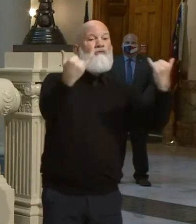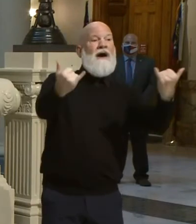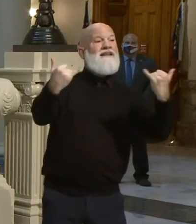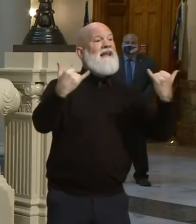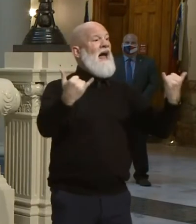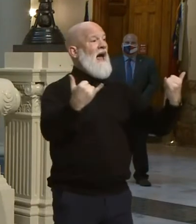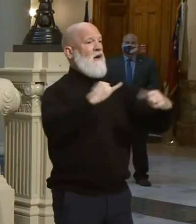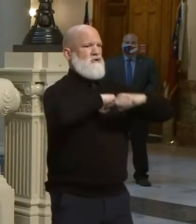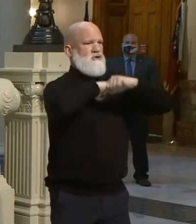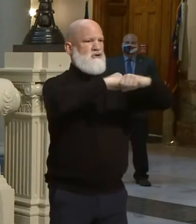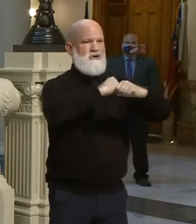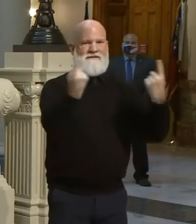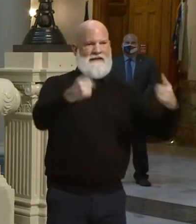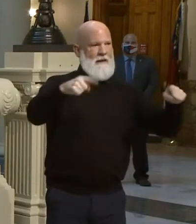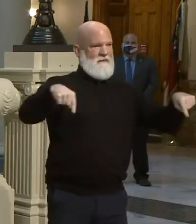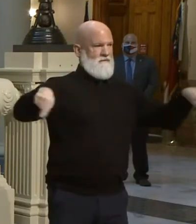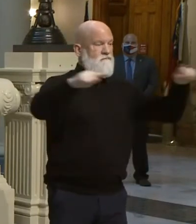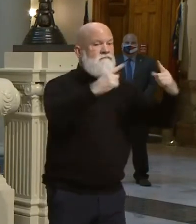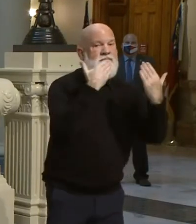honored to serve with them. Thank you very much.